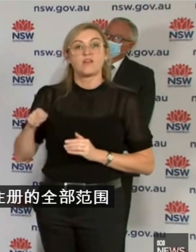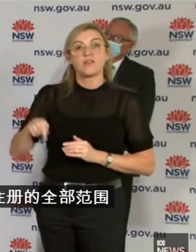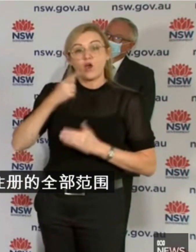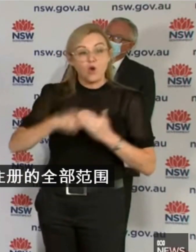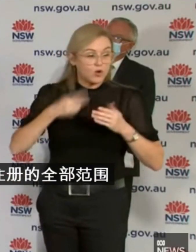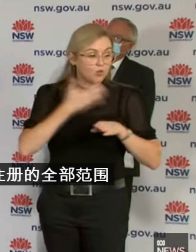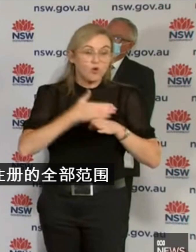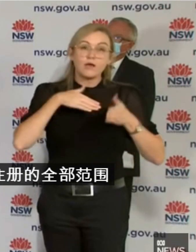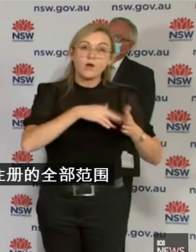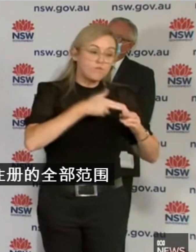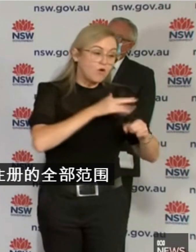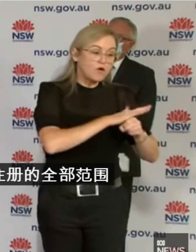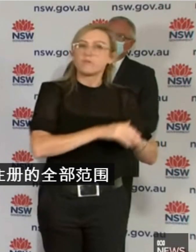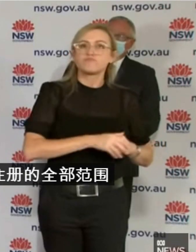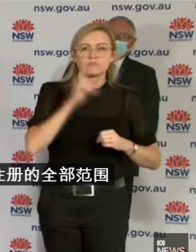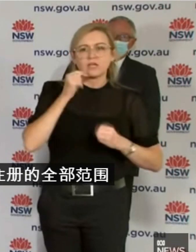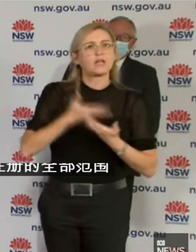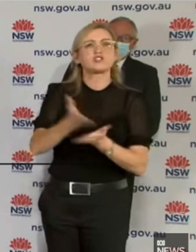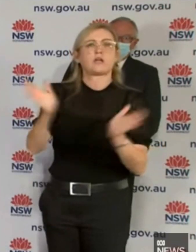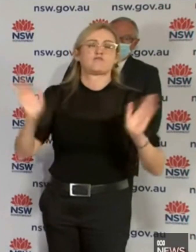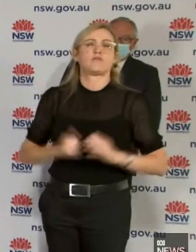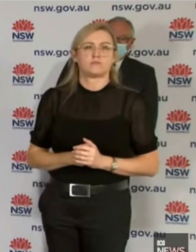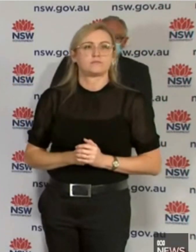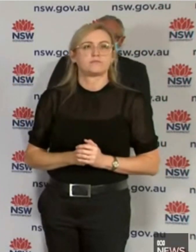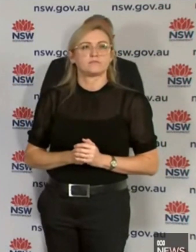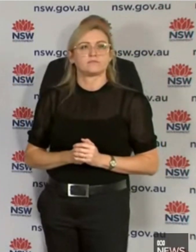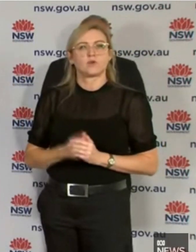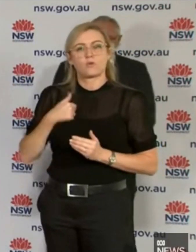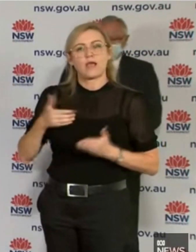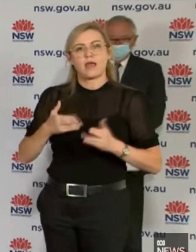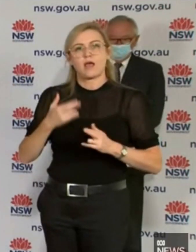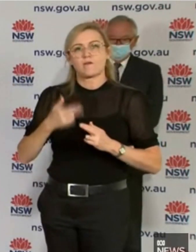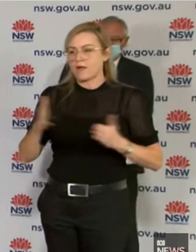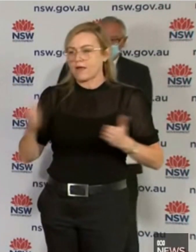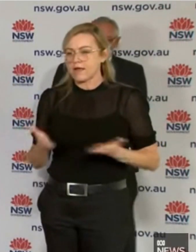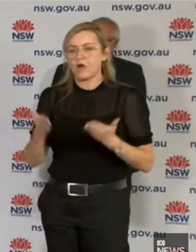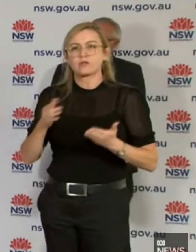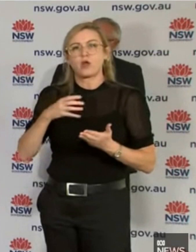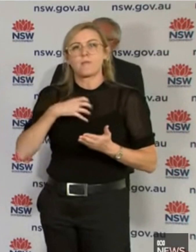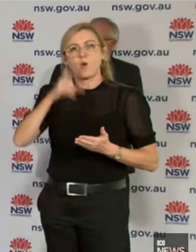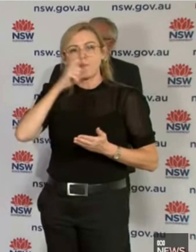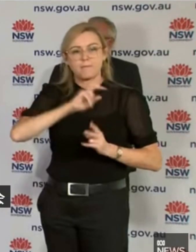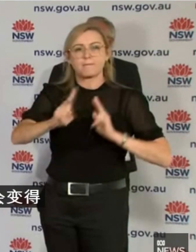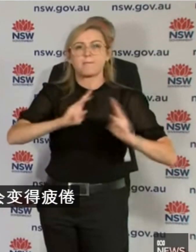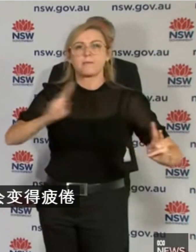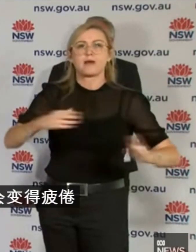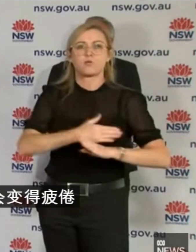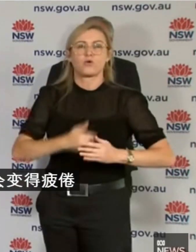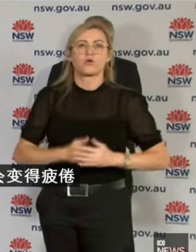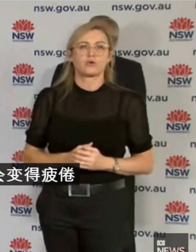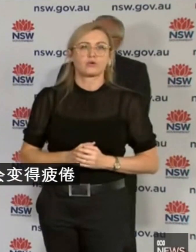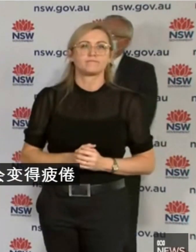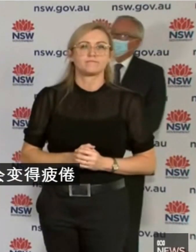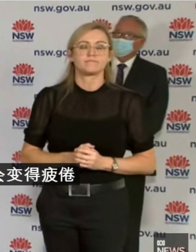full extent of their registration. So APRA's enabled that to increase our workforce, which, as you'd expect, can become tired